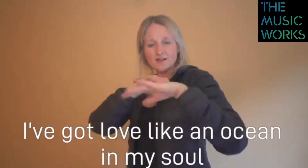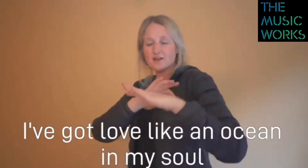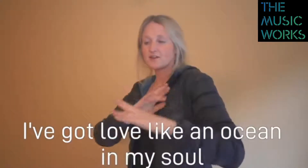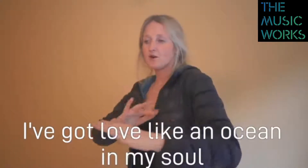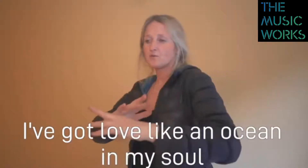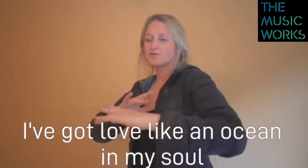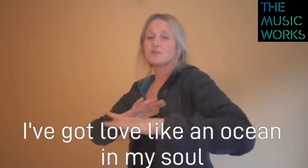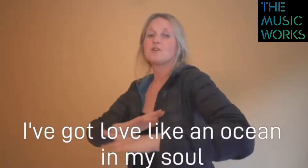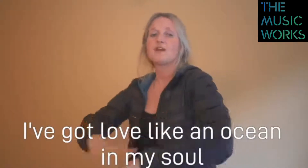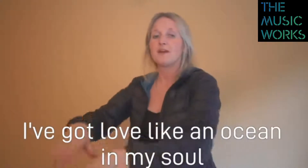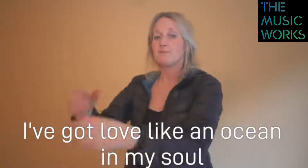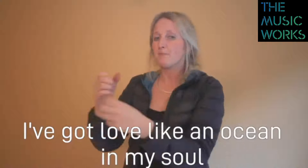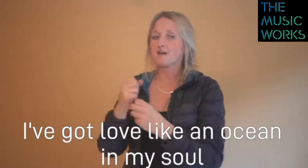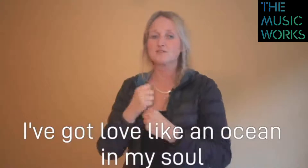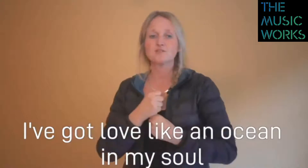an ocean in my soul.